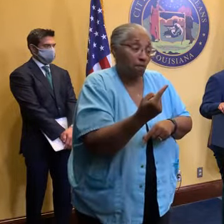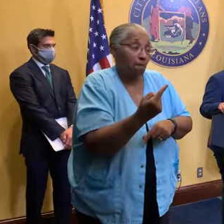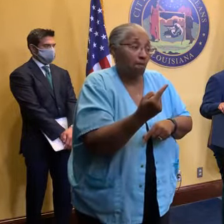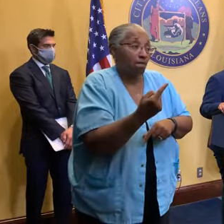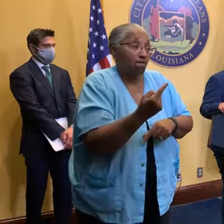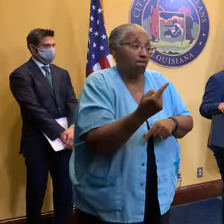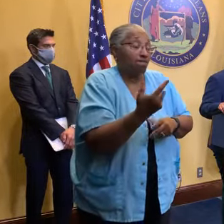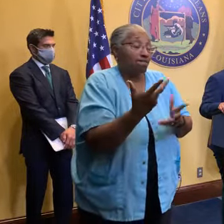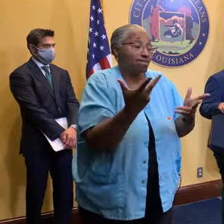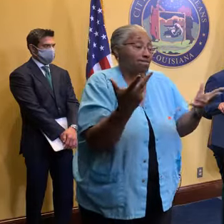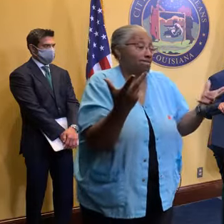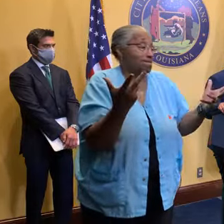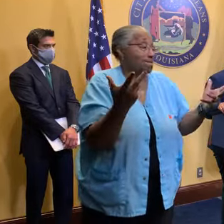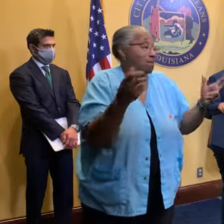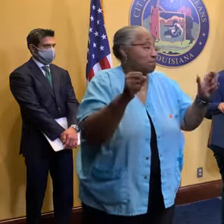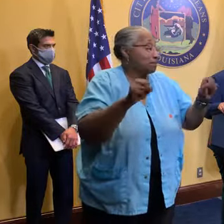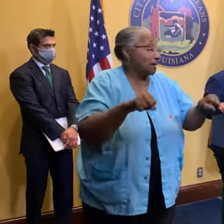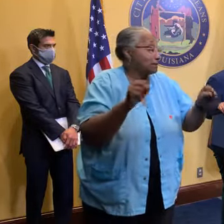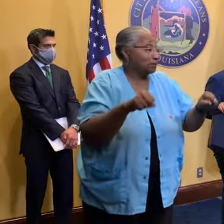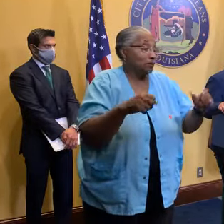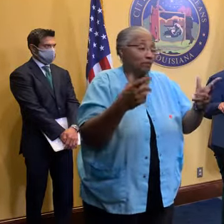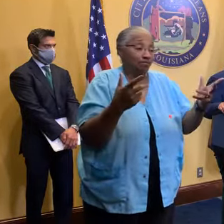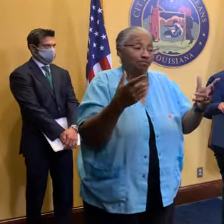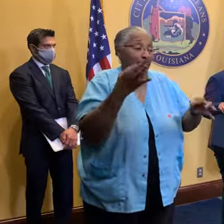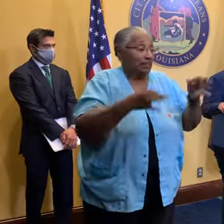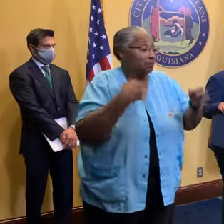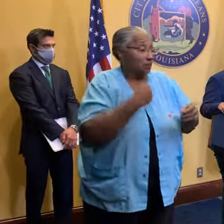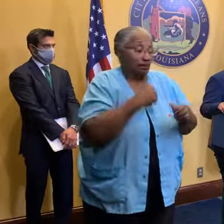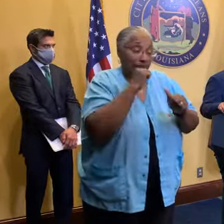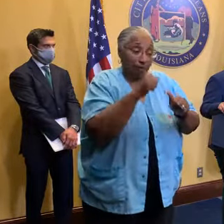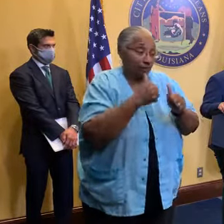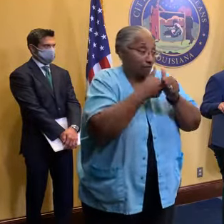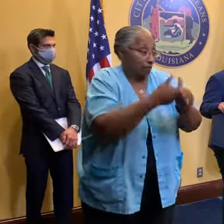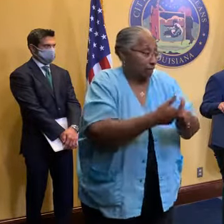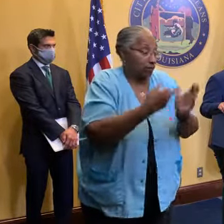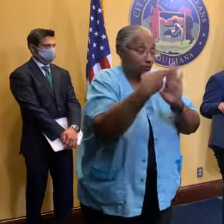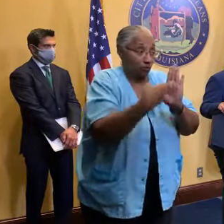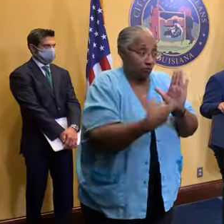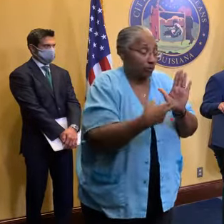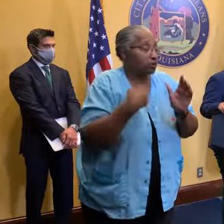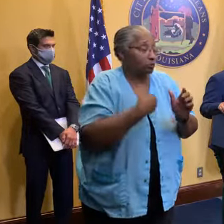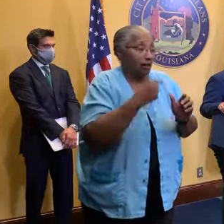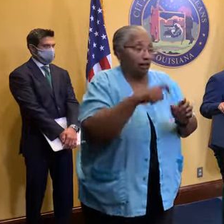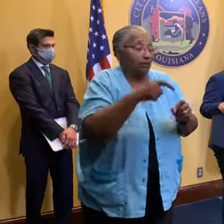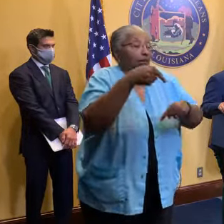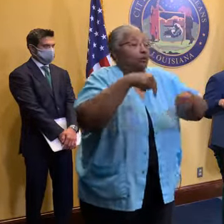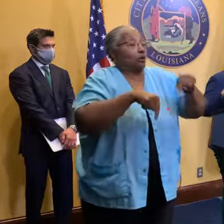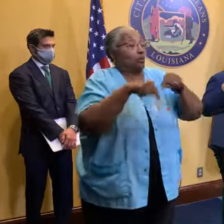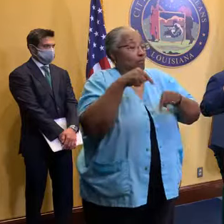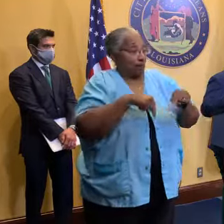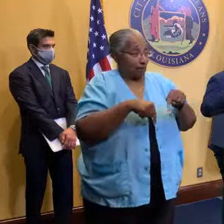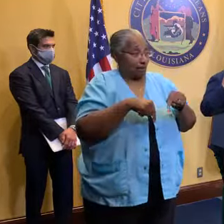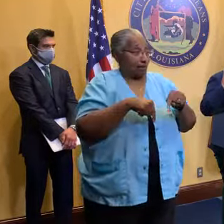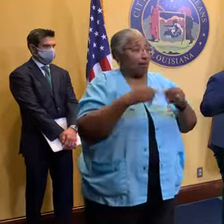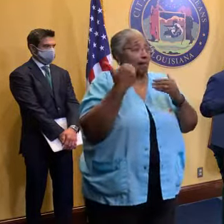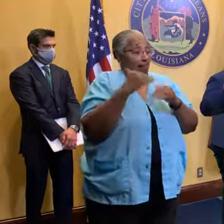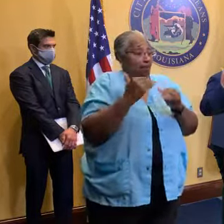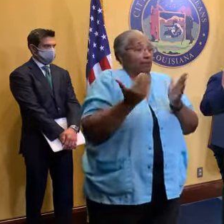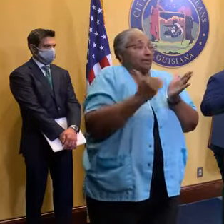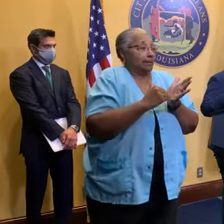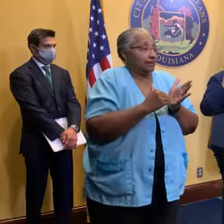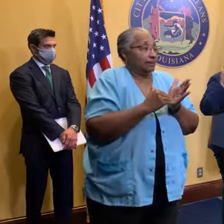a consequence if we do not follow the guidelines. And so, again, personal responsibility.